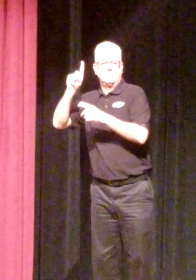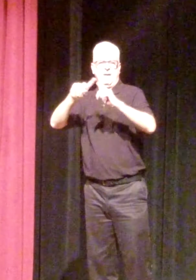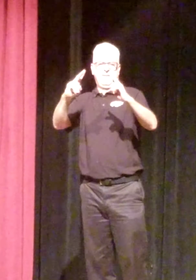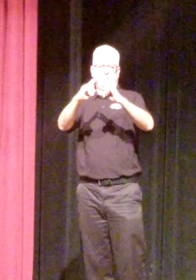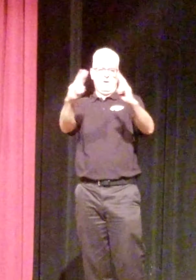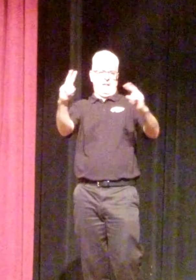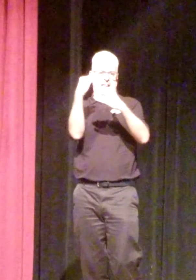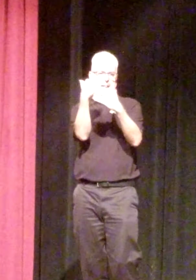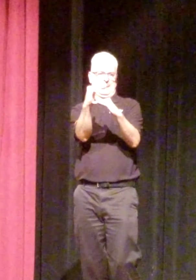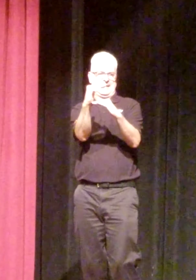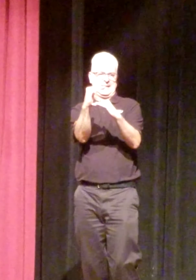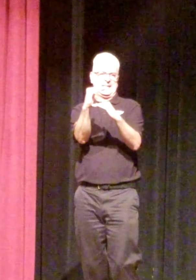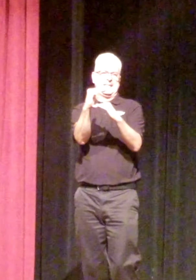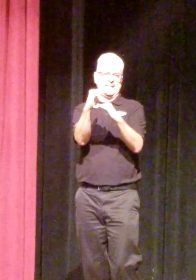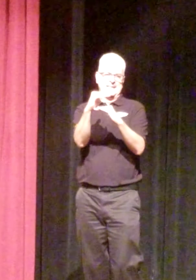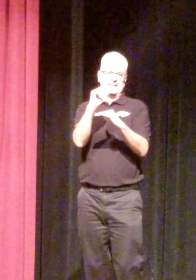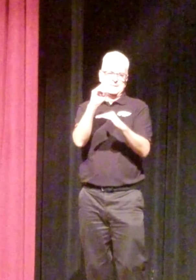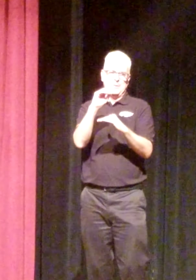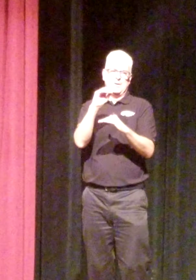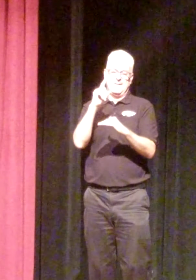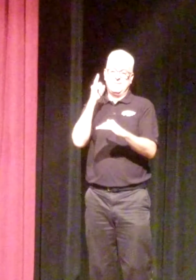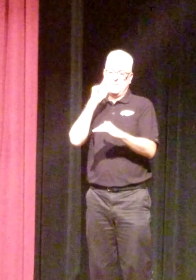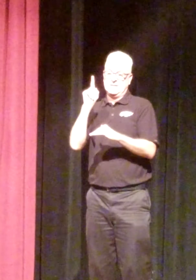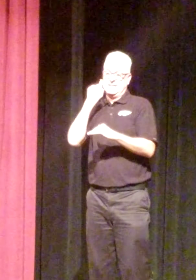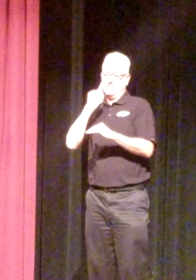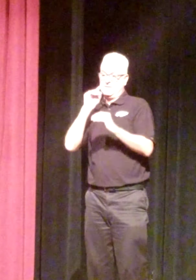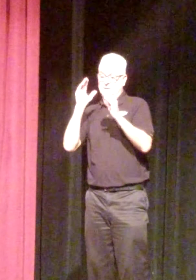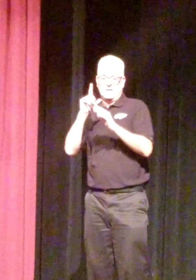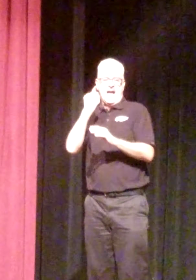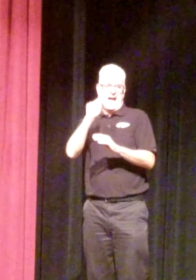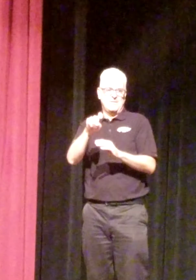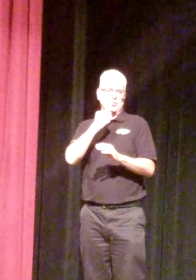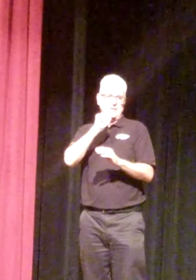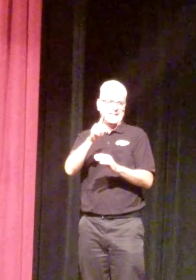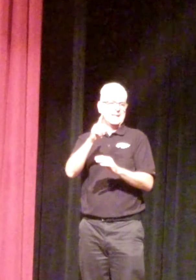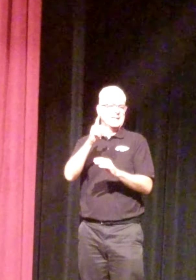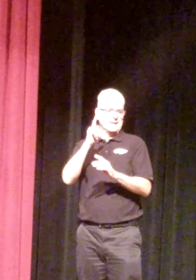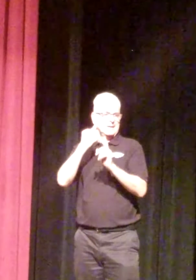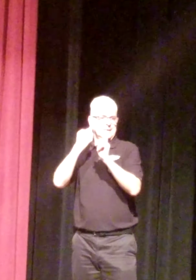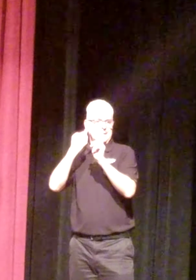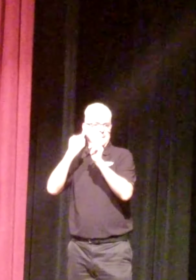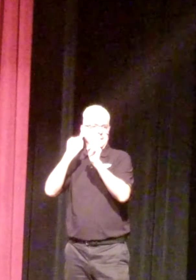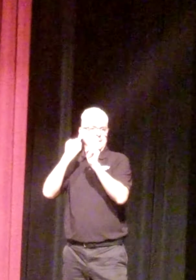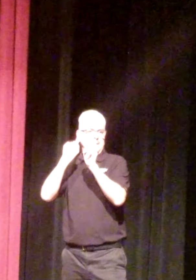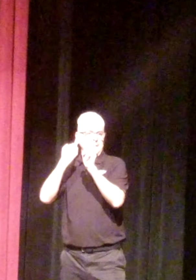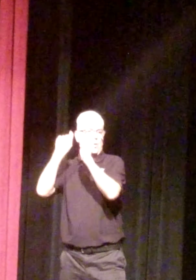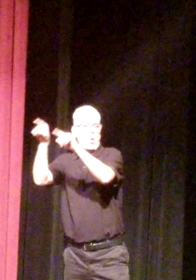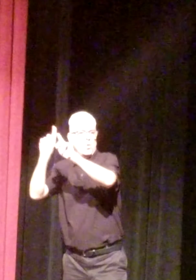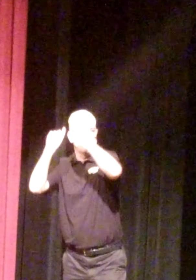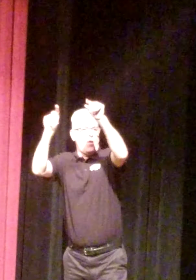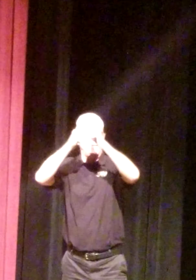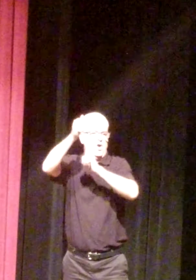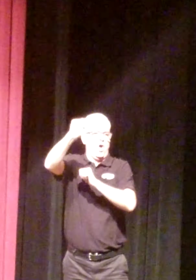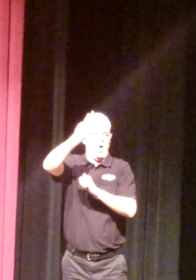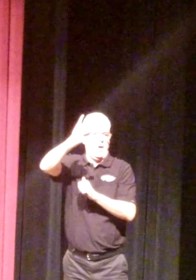Gallaudet University, but it's very limited. So for deaf teachers, you really have to go